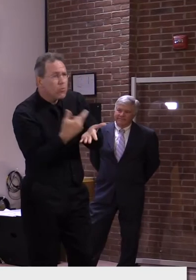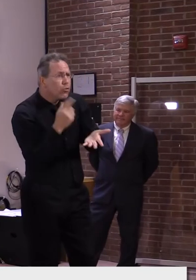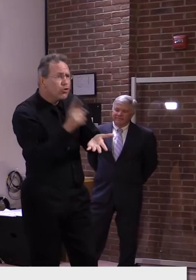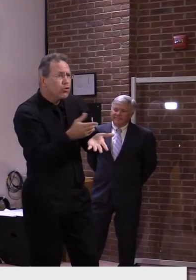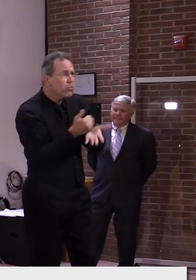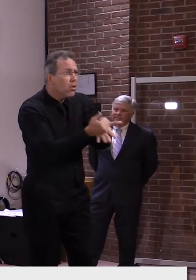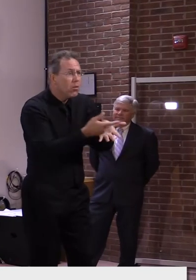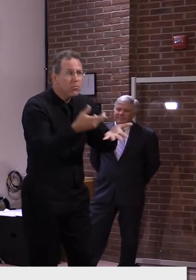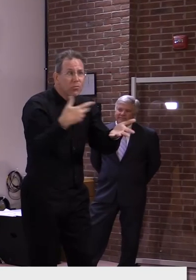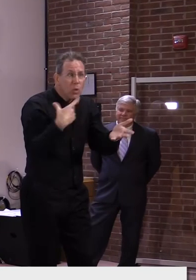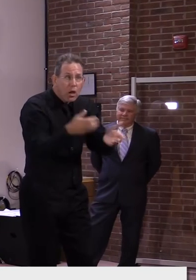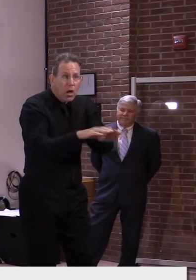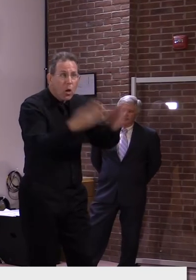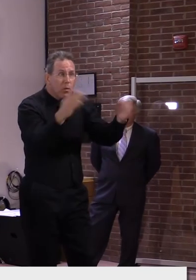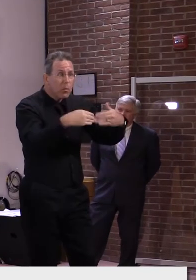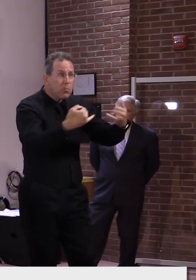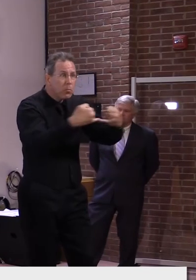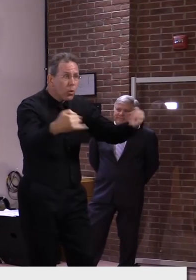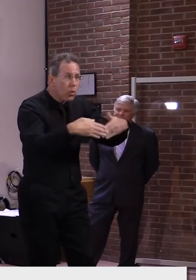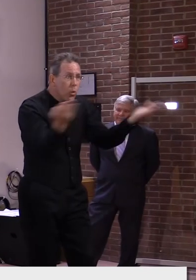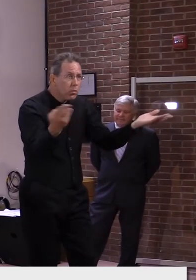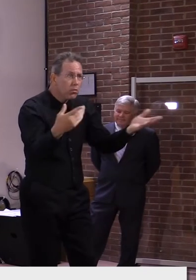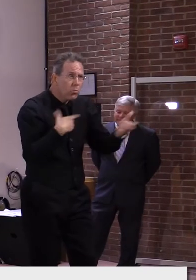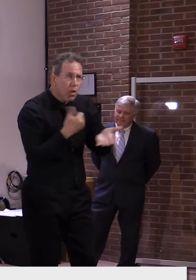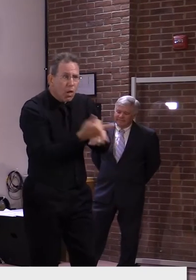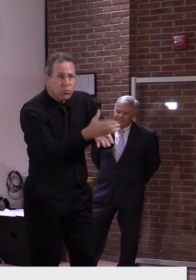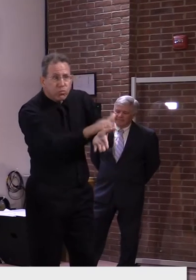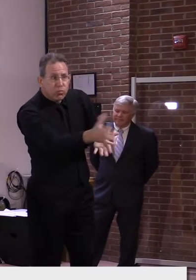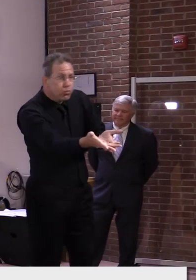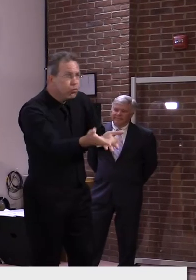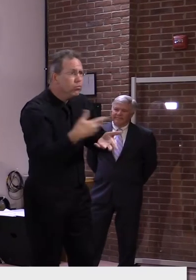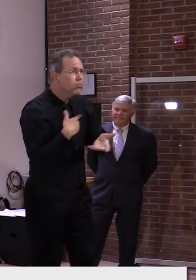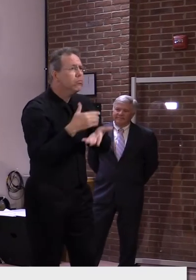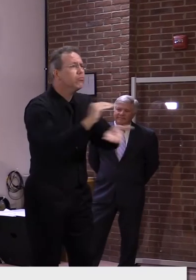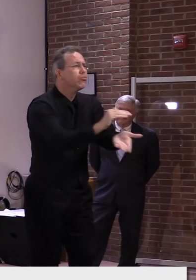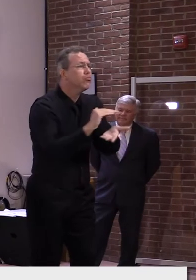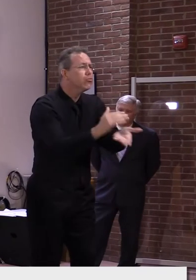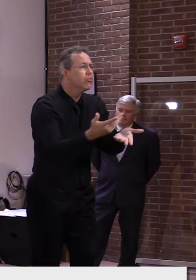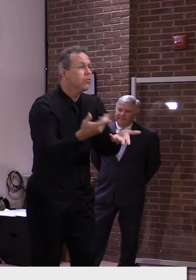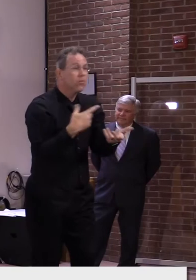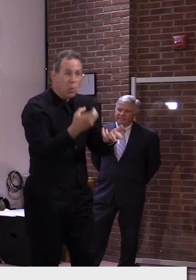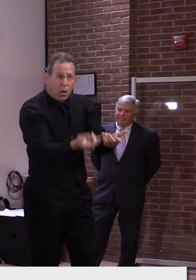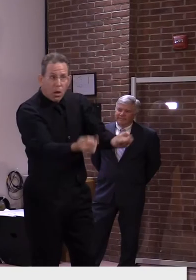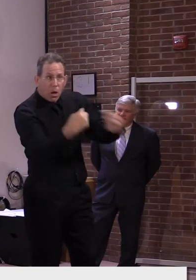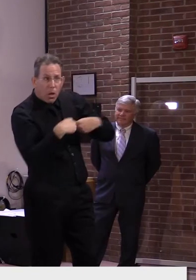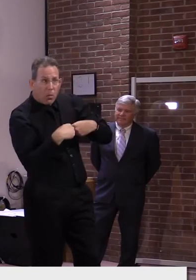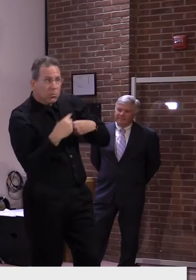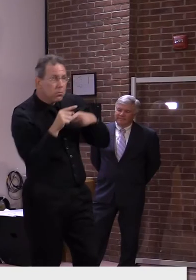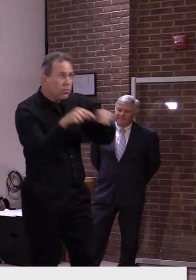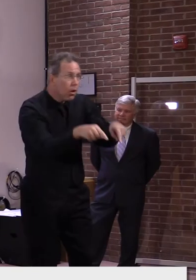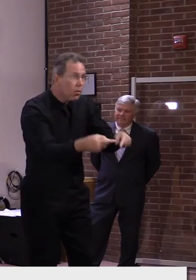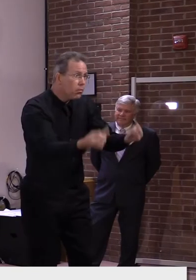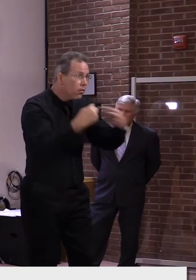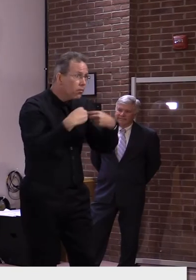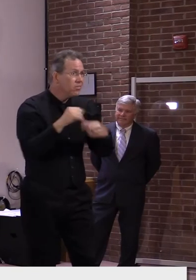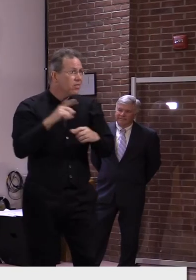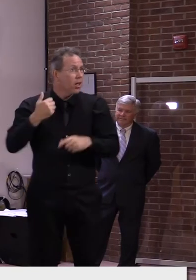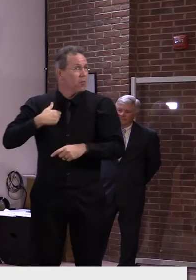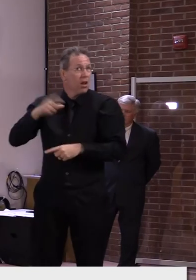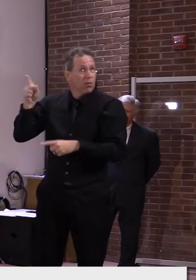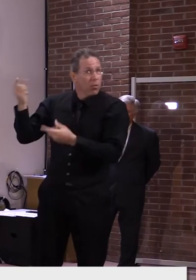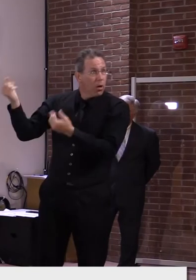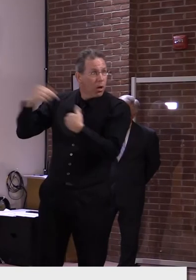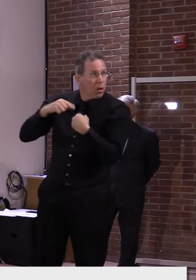of having them come to Vermont as they have done for decades, and we could get back to some